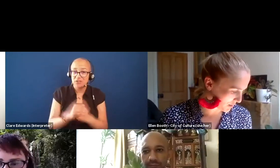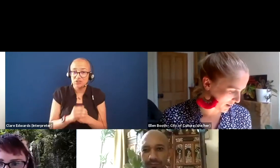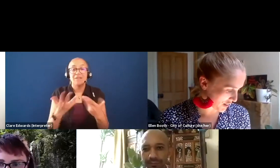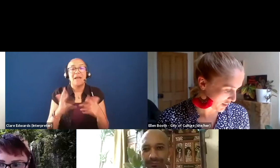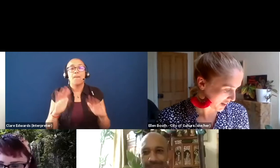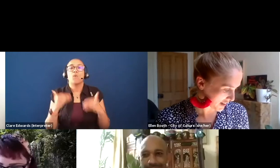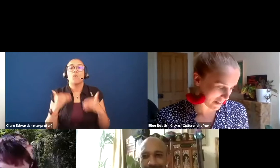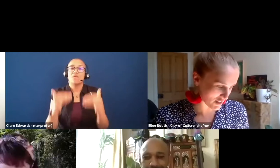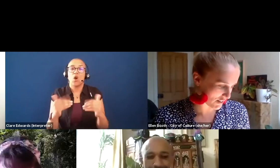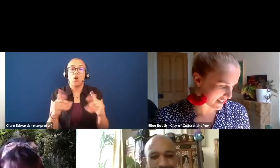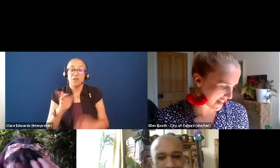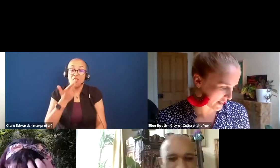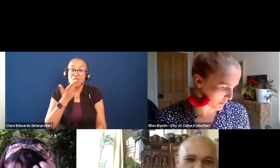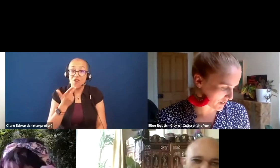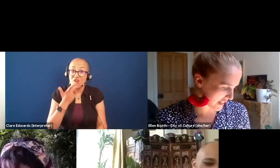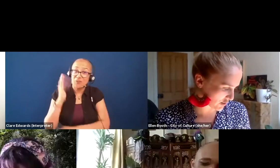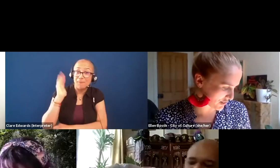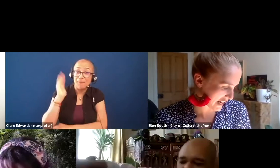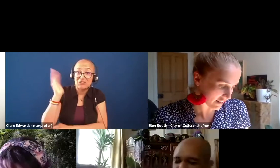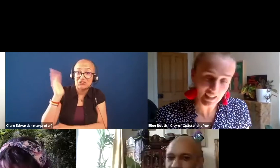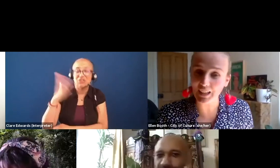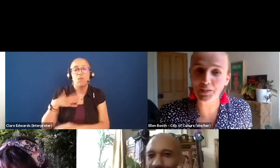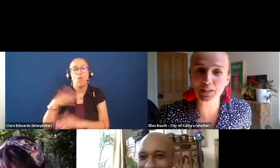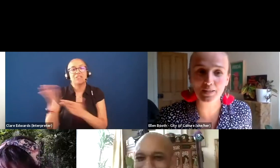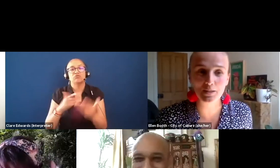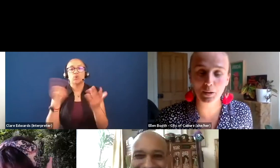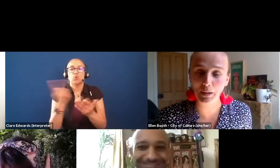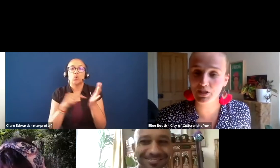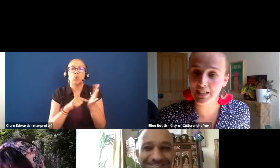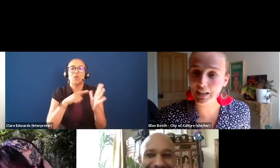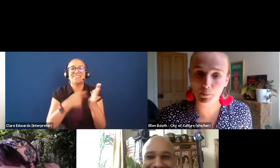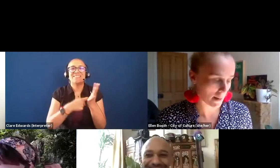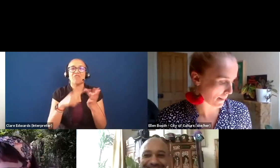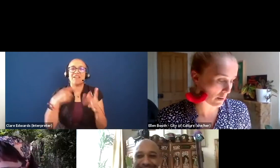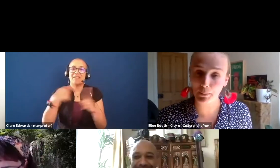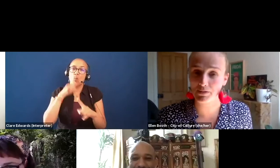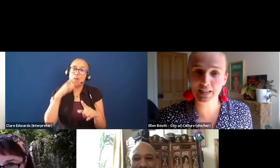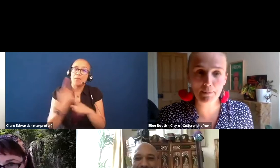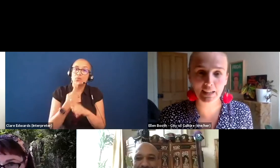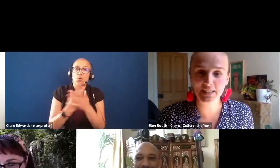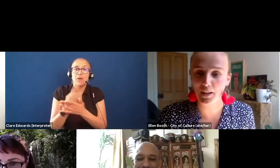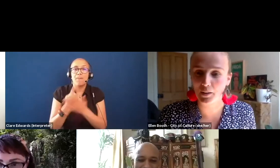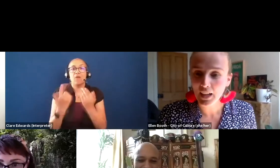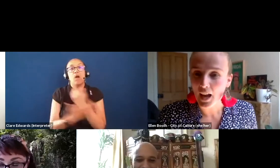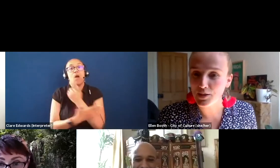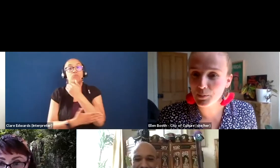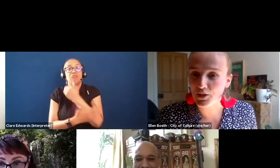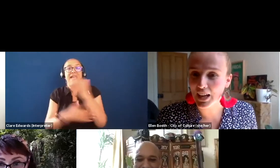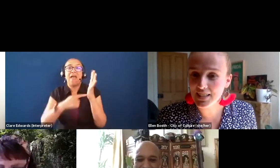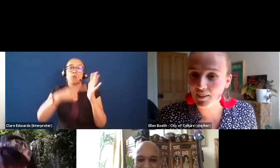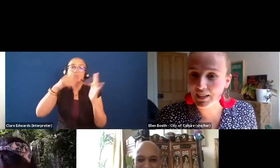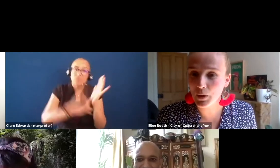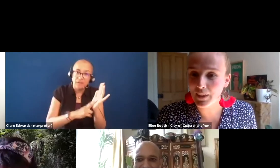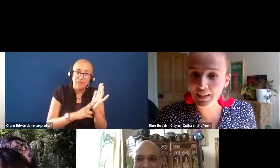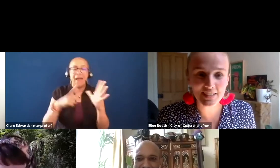on to our 3rd pitch of the day, and I want to introduce Tarek, who's going to chat a little bit about Brownton Abbey. So I just want to